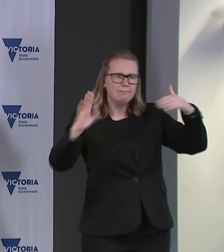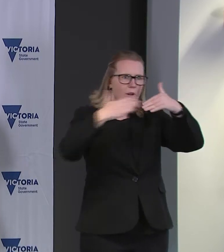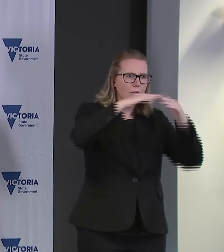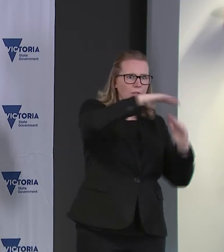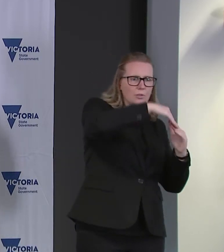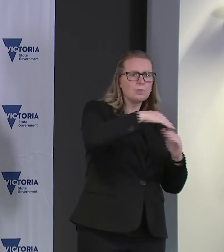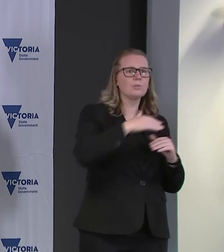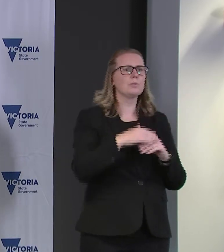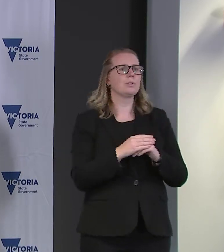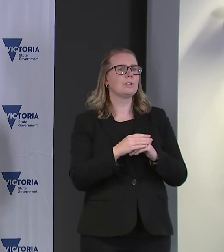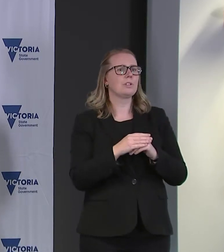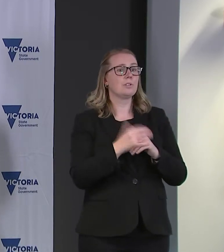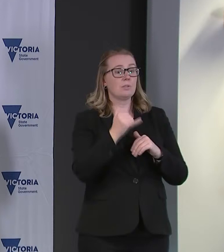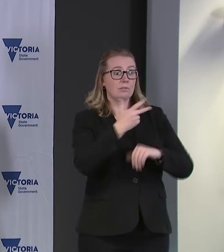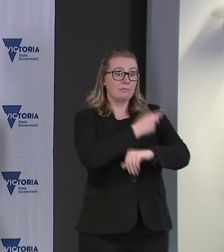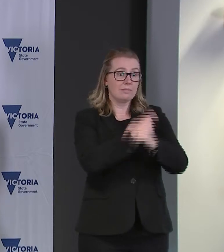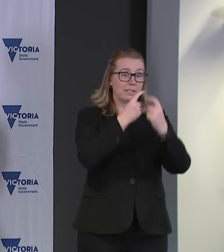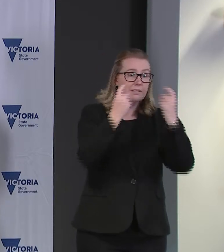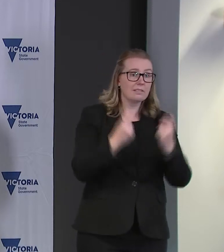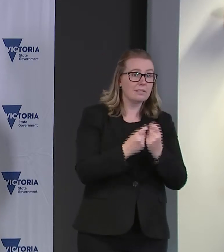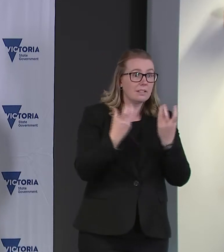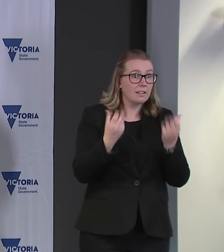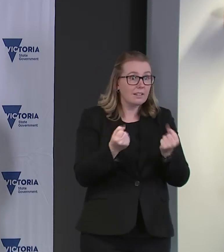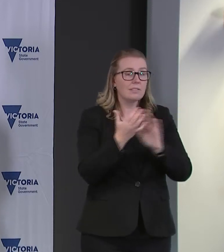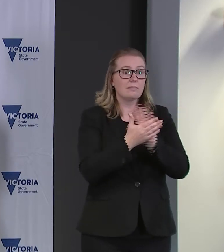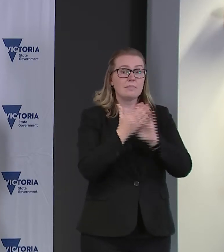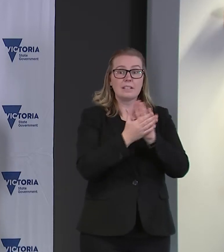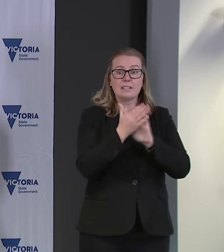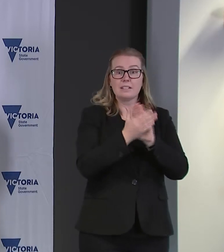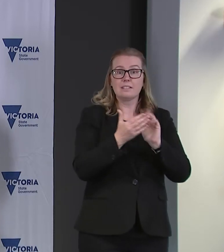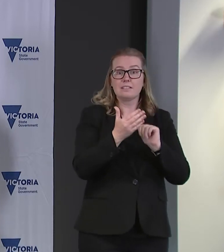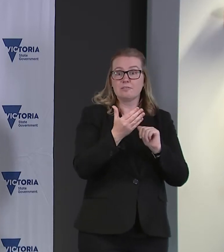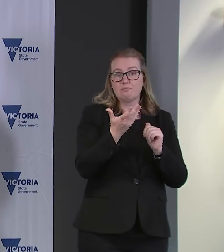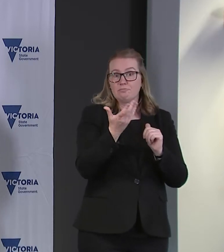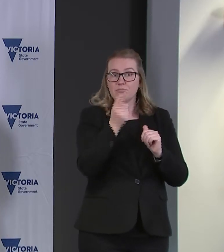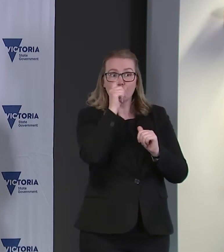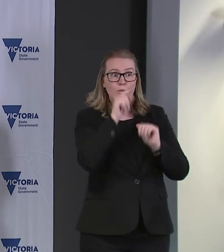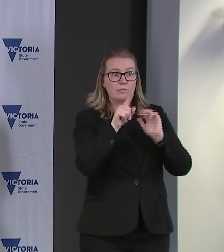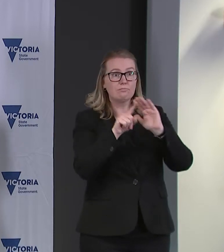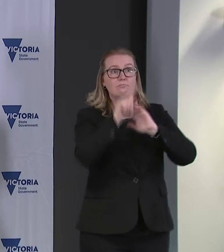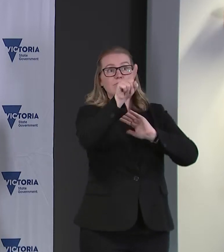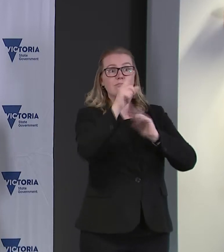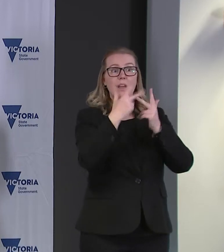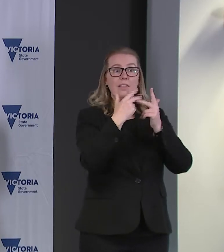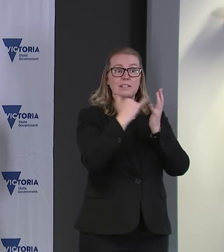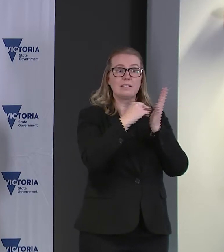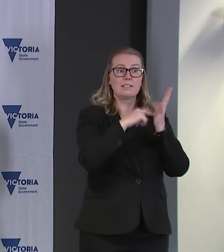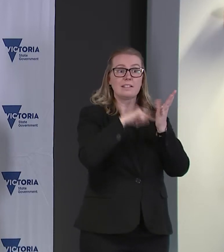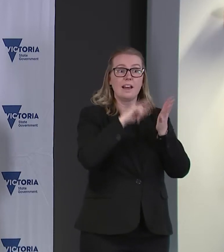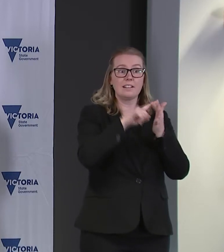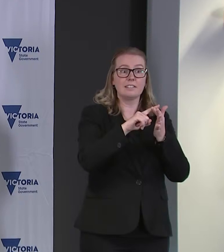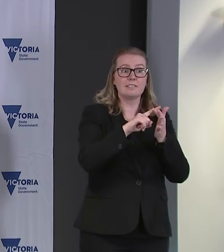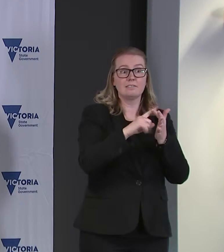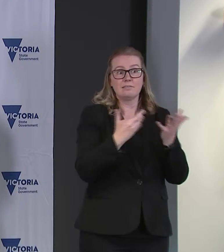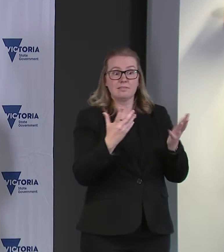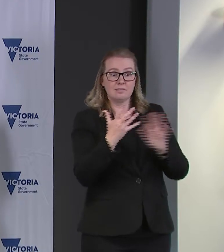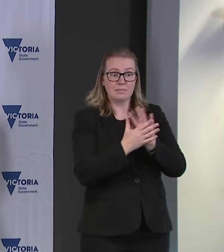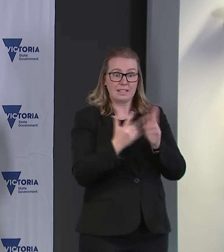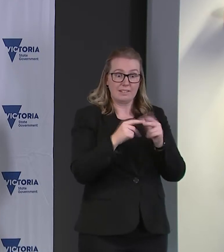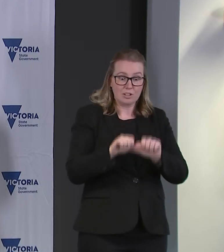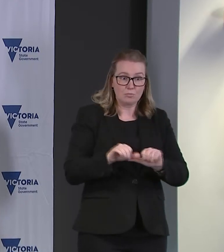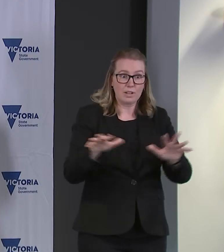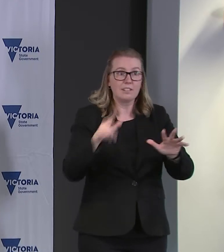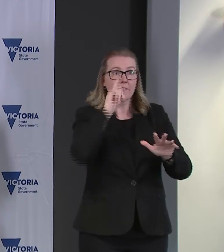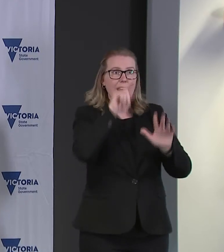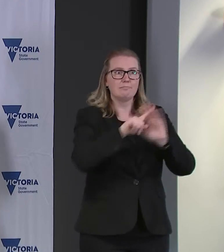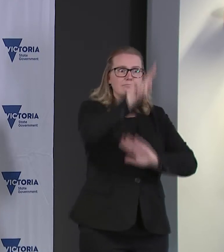vaccine, a vaccination for someone mean they could go into an interstate setting if there's an outbreak? Look,